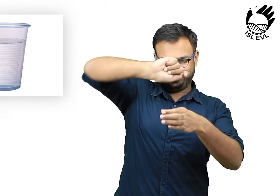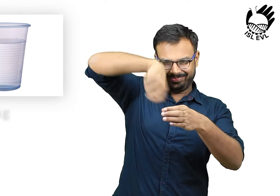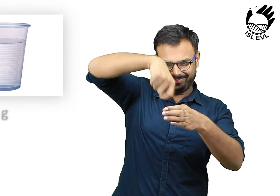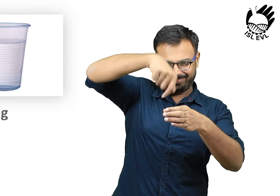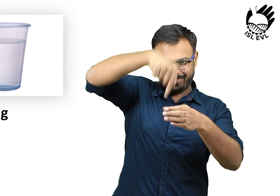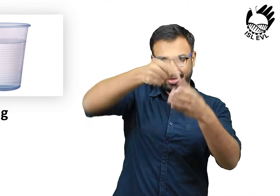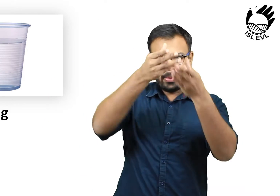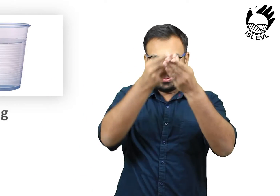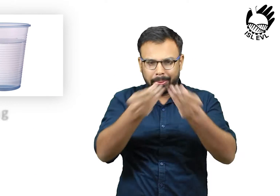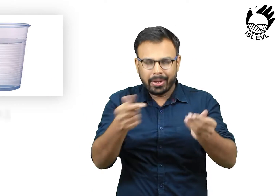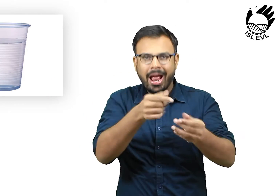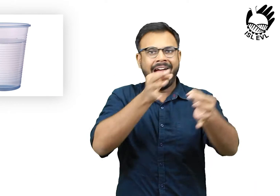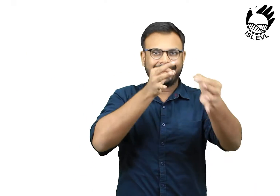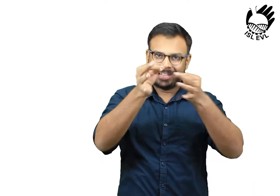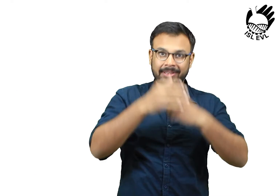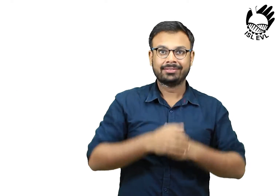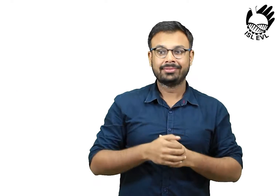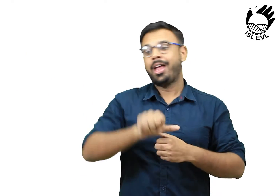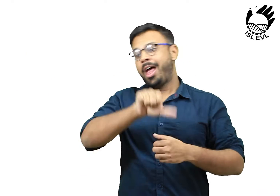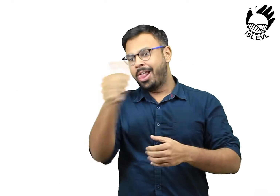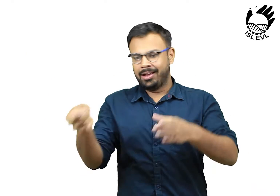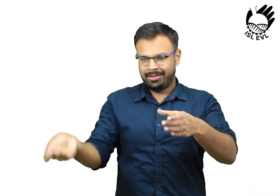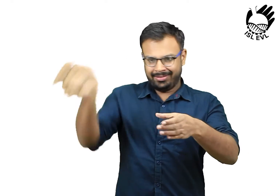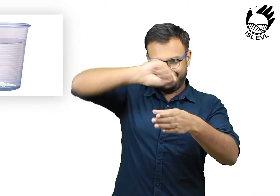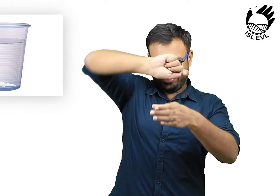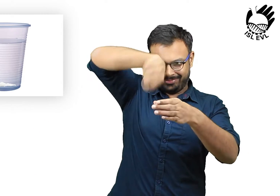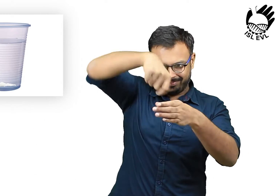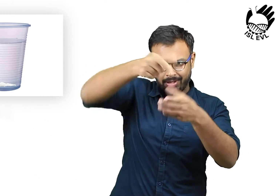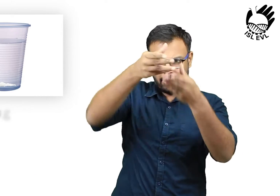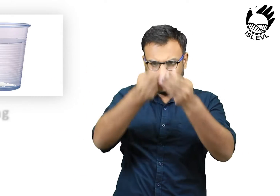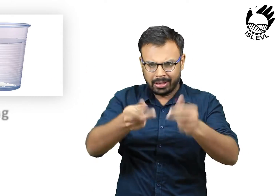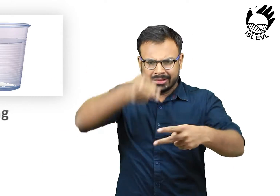Now in this part we will learn how to grow crystals of our samples.